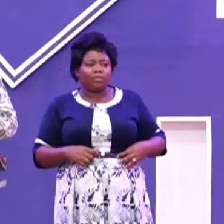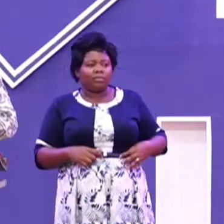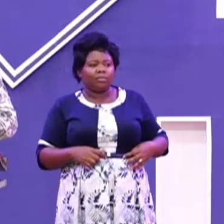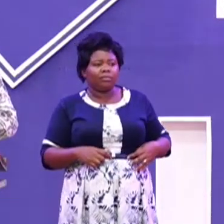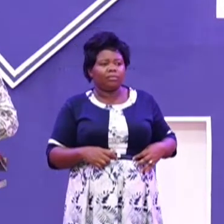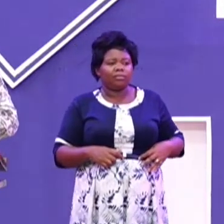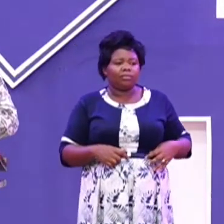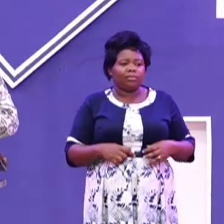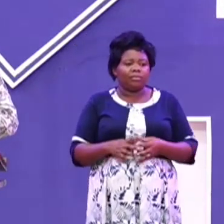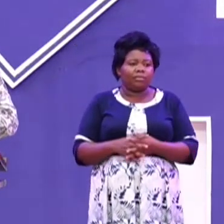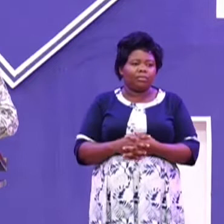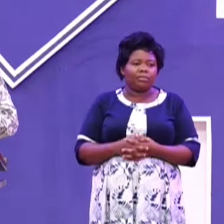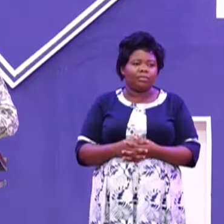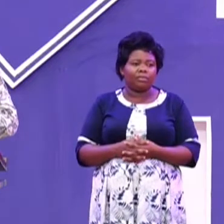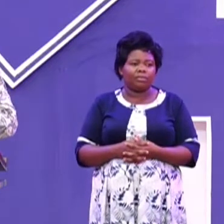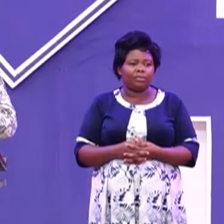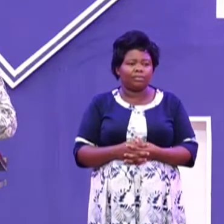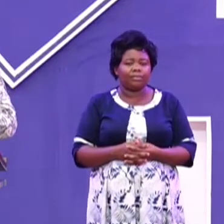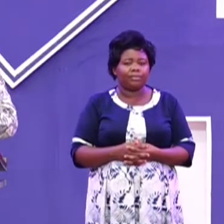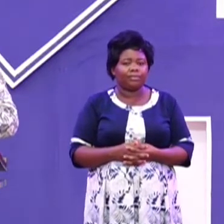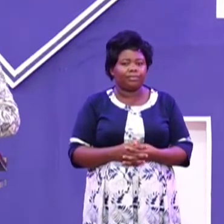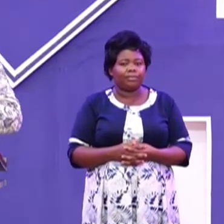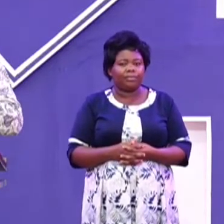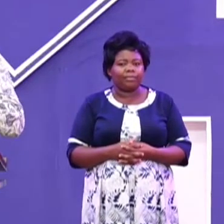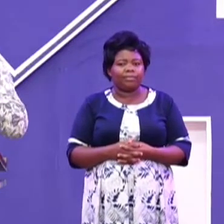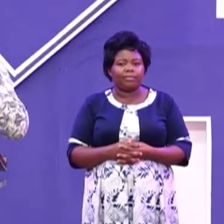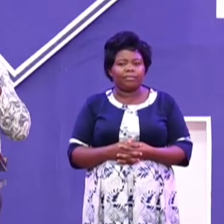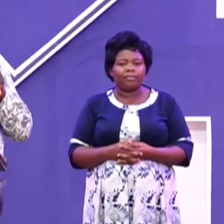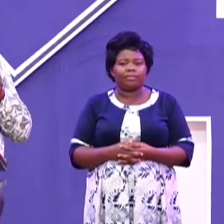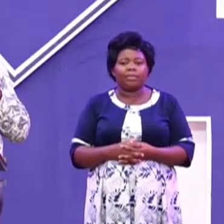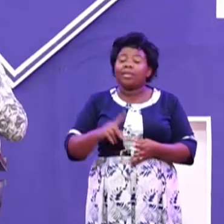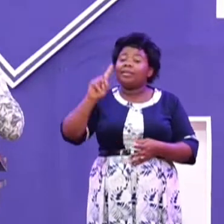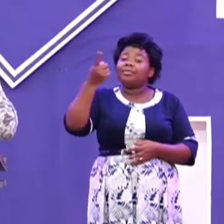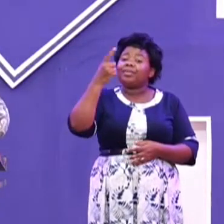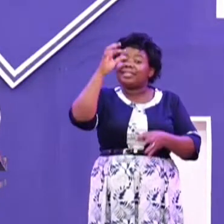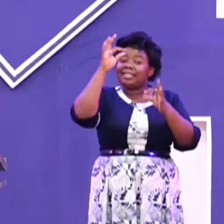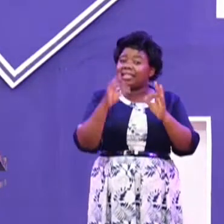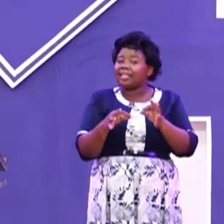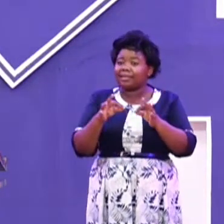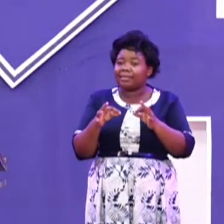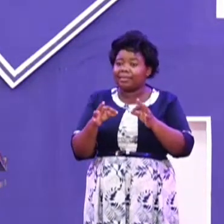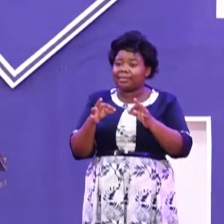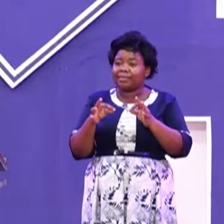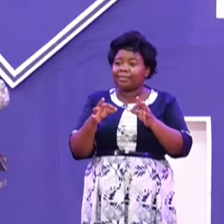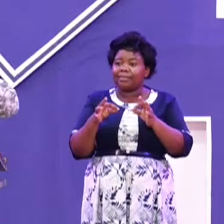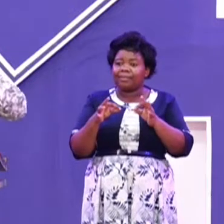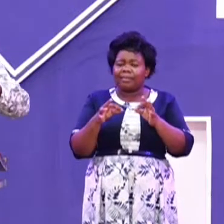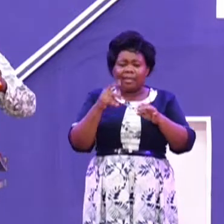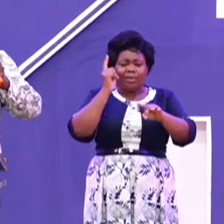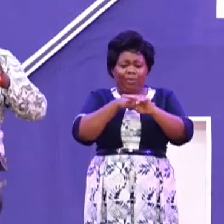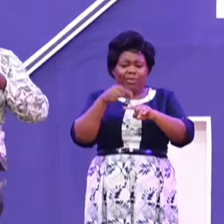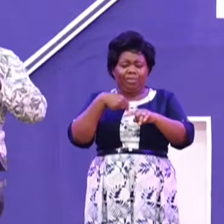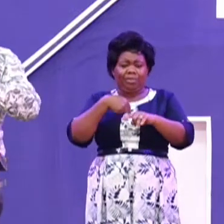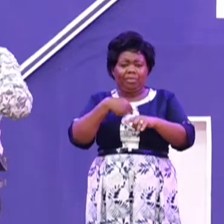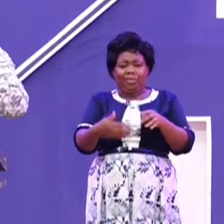35 now. Okay. Kubanga na ine njala ne mumpe chokulia. The first thing. Chechisokera dala. When I was